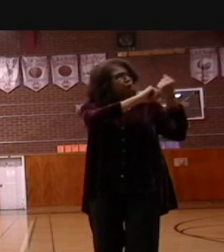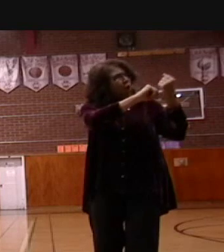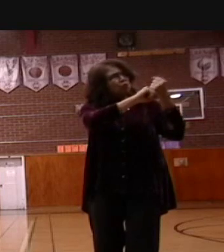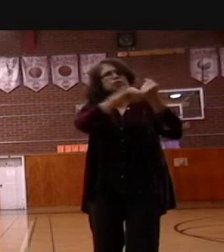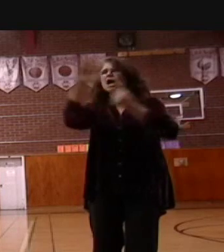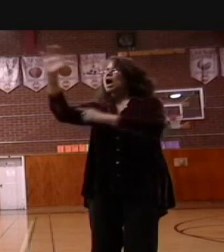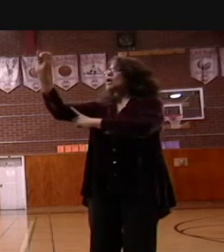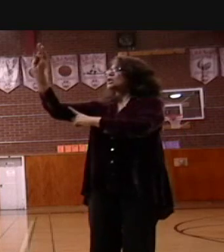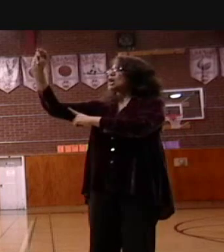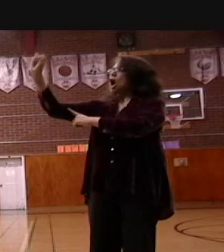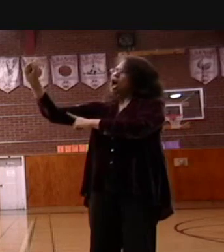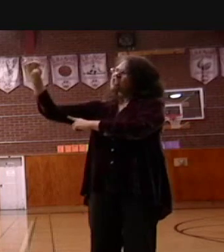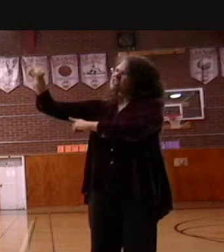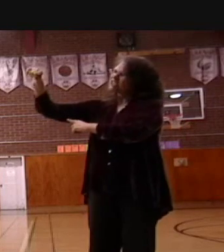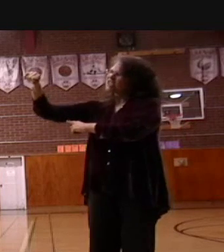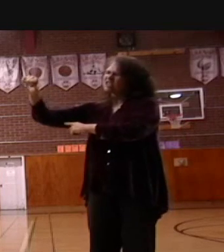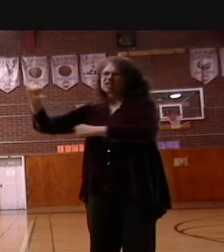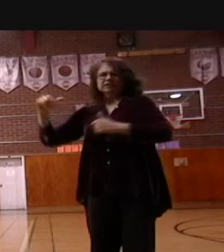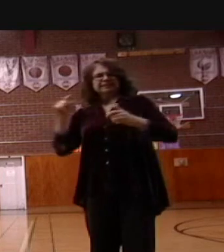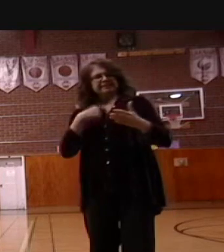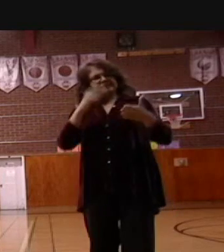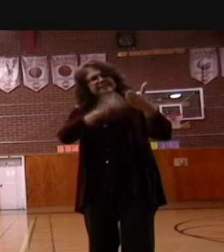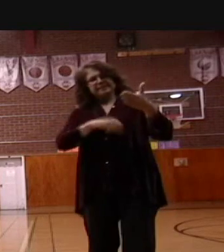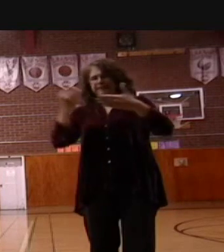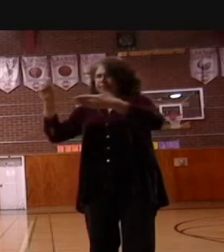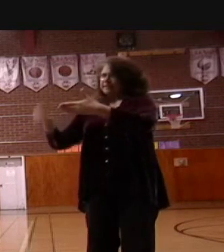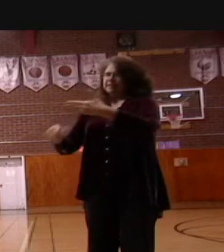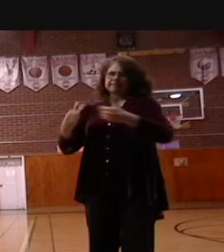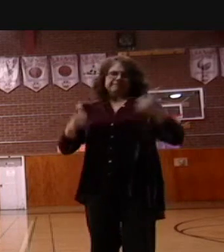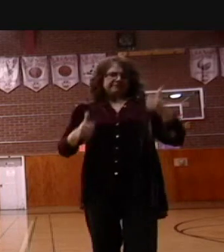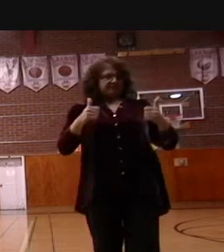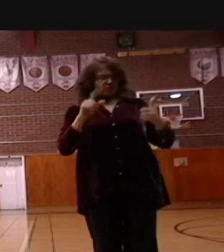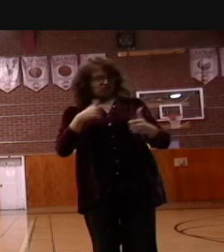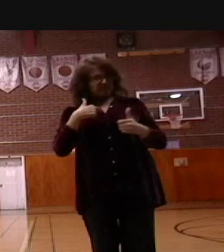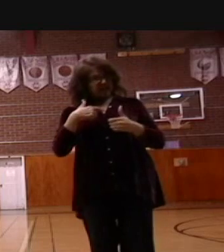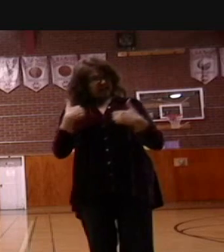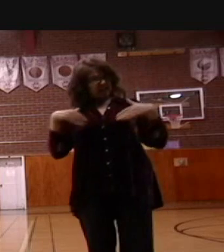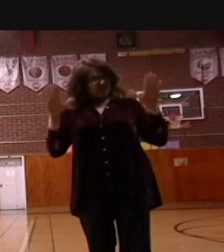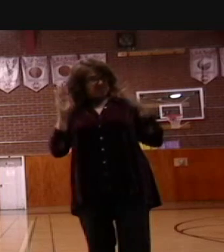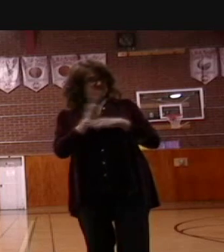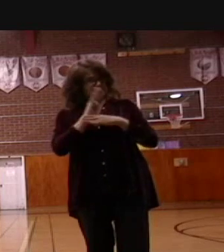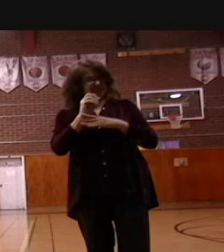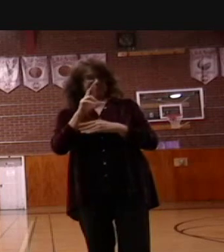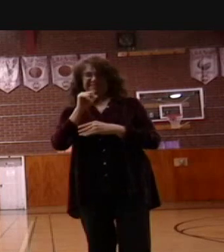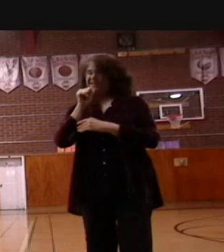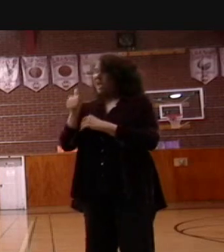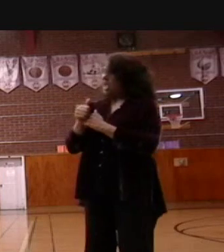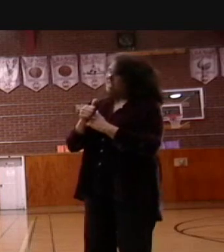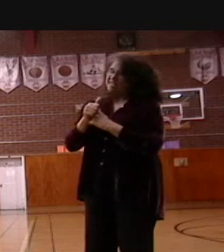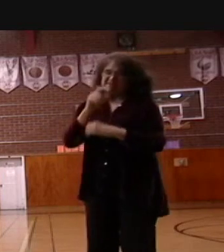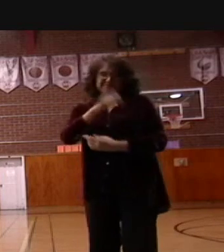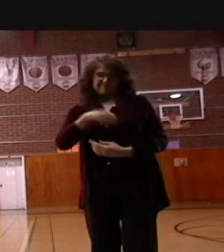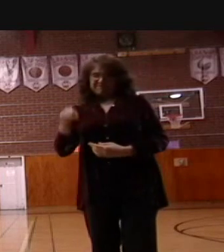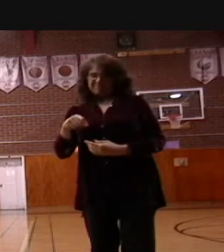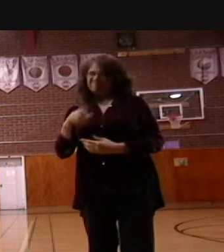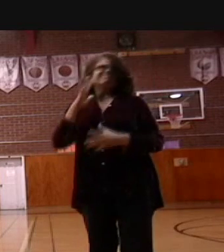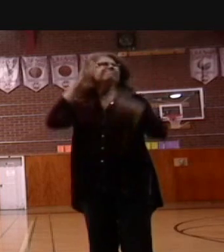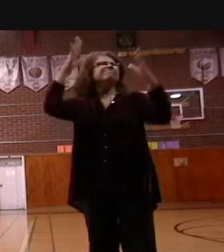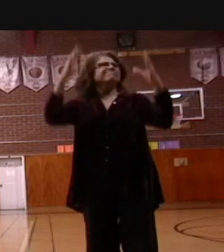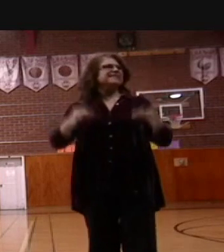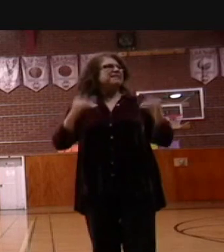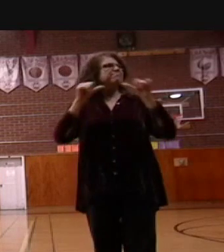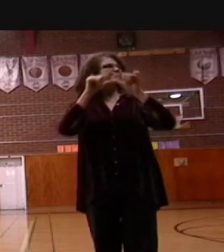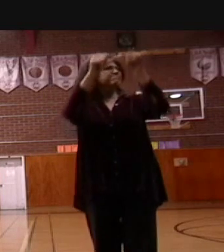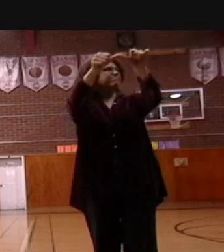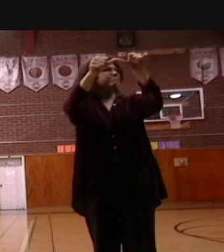I would think about it for a while and I always decided to continue. If you give up, you'll never know what might have happened. Now